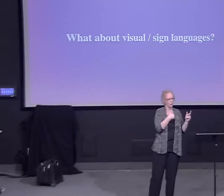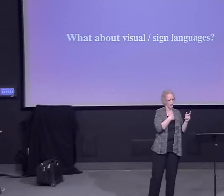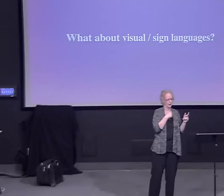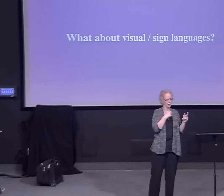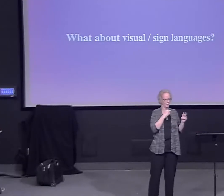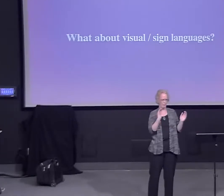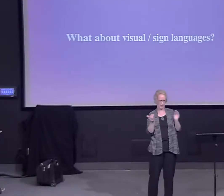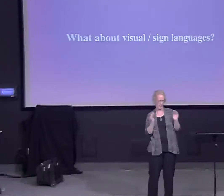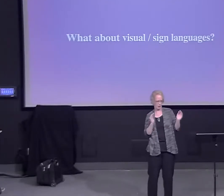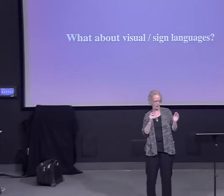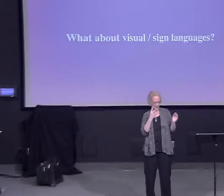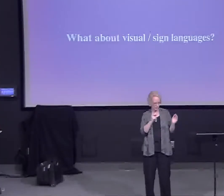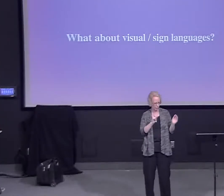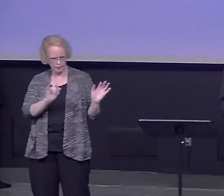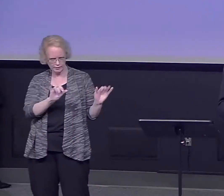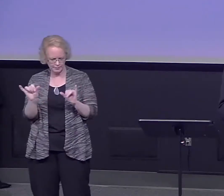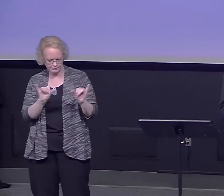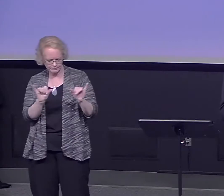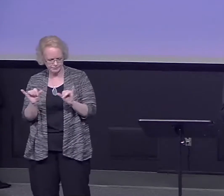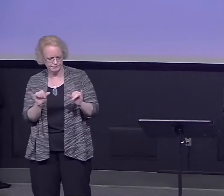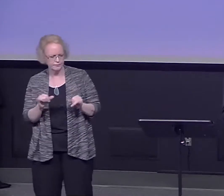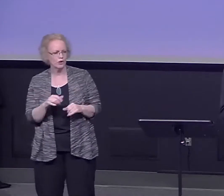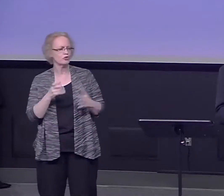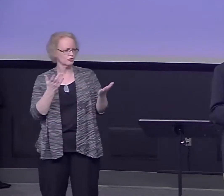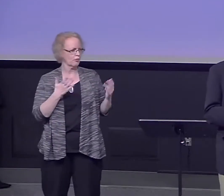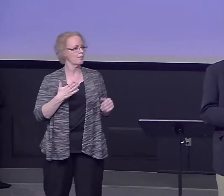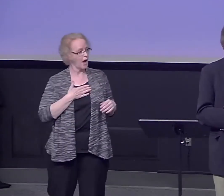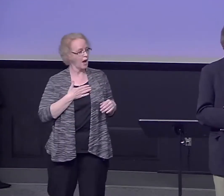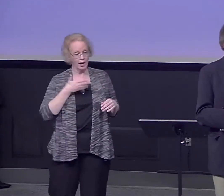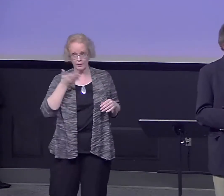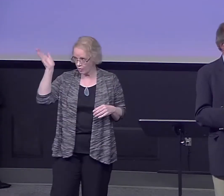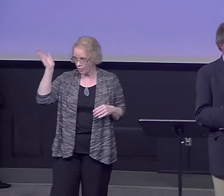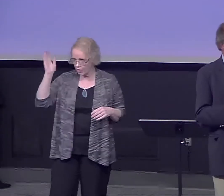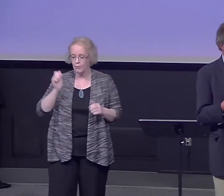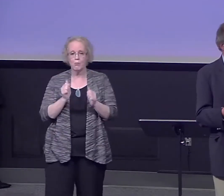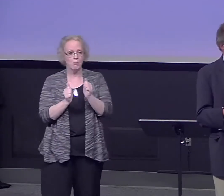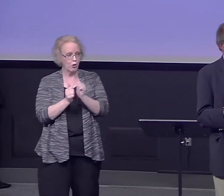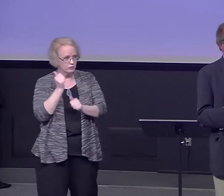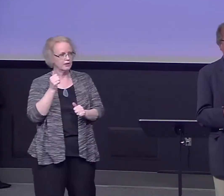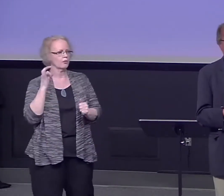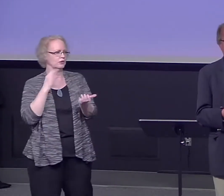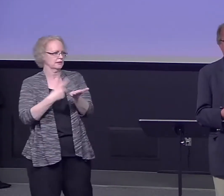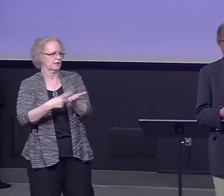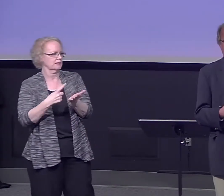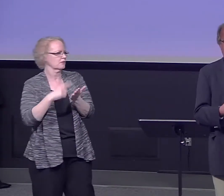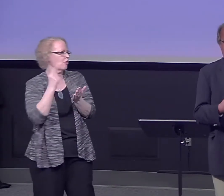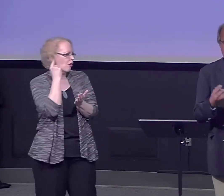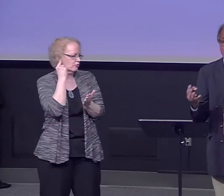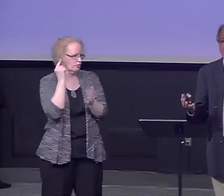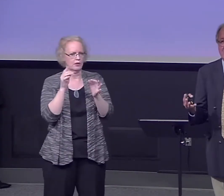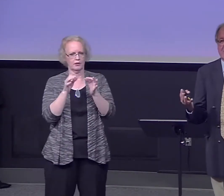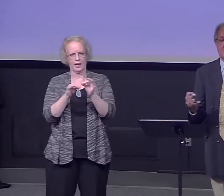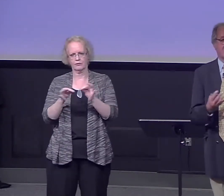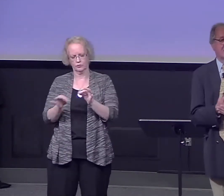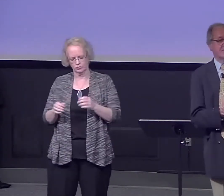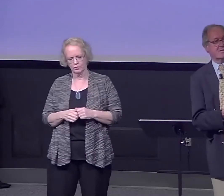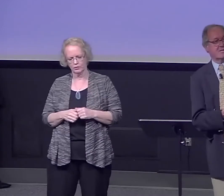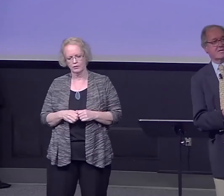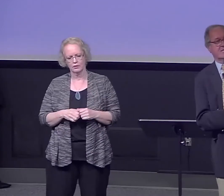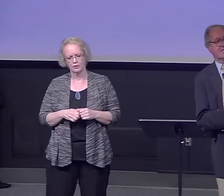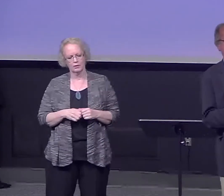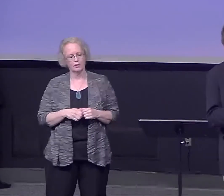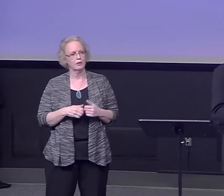So I already alluded, my talk is going to be mostly about auditory languages, but I know